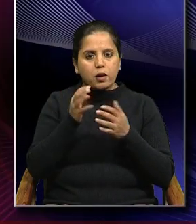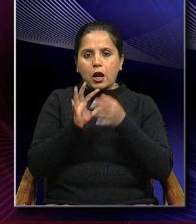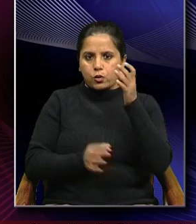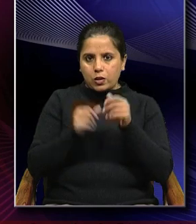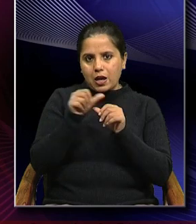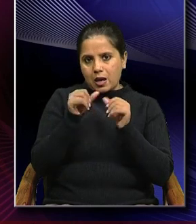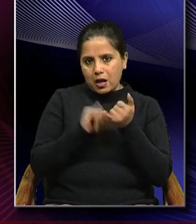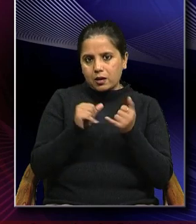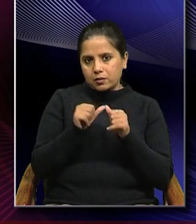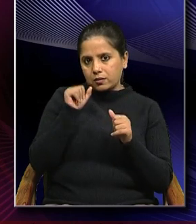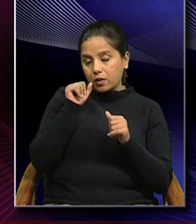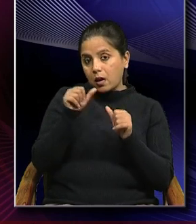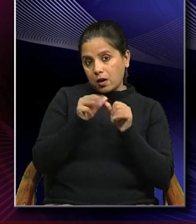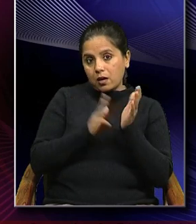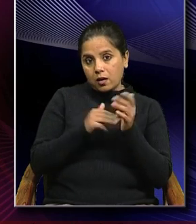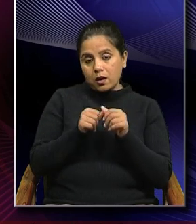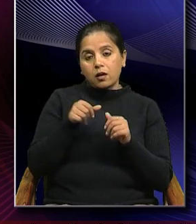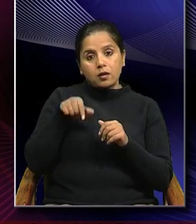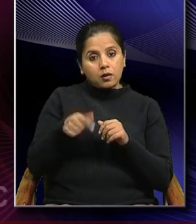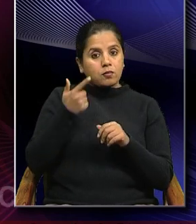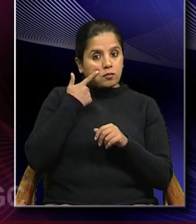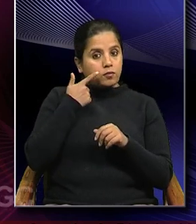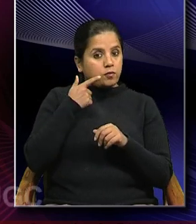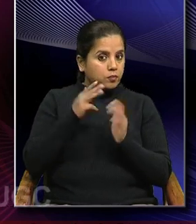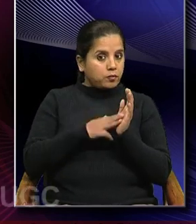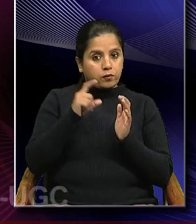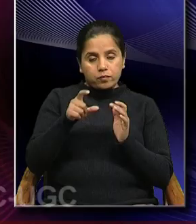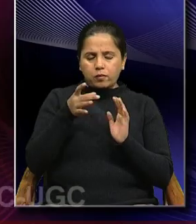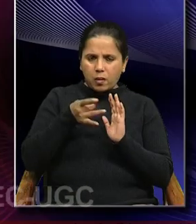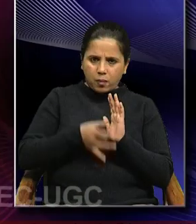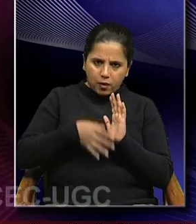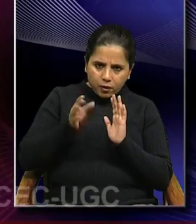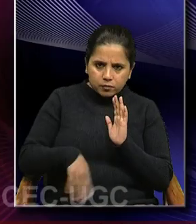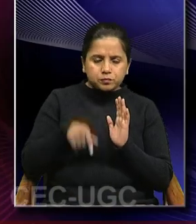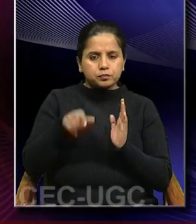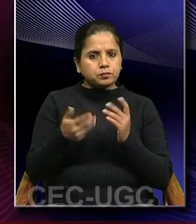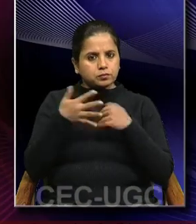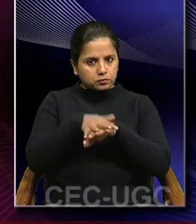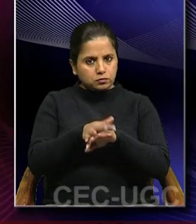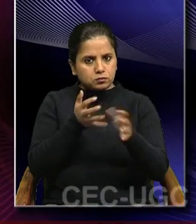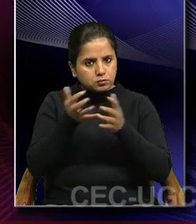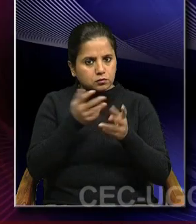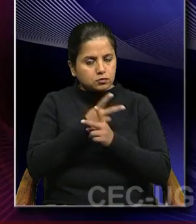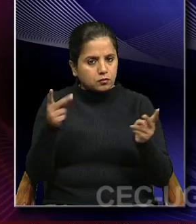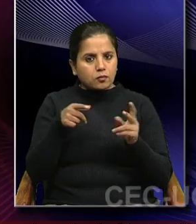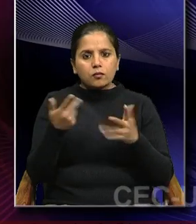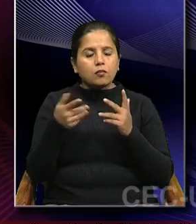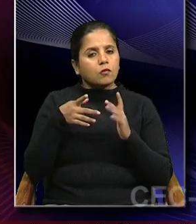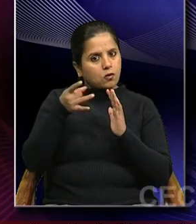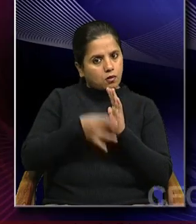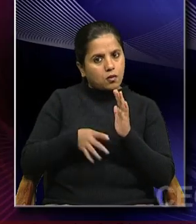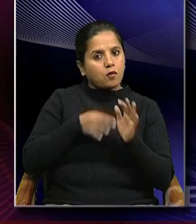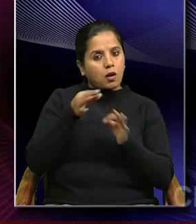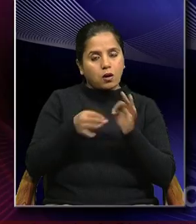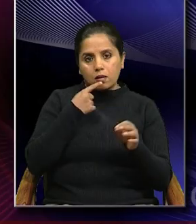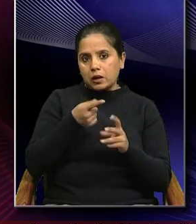also talked about IMC in detail. It has explained the IMC in detail by defining